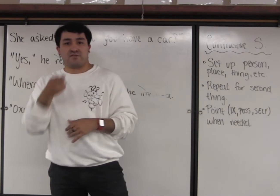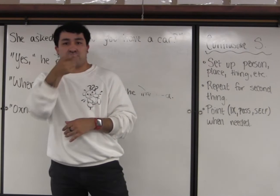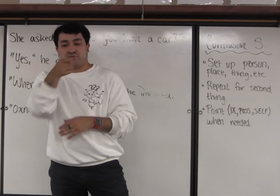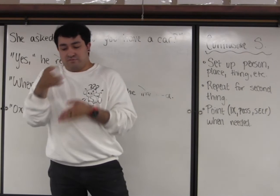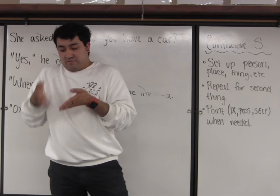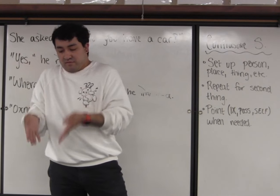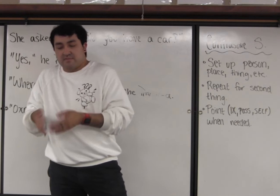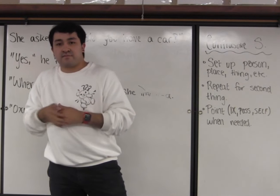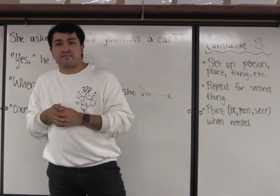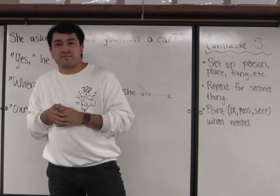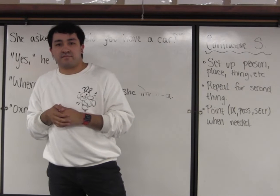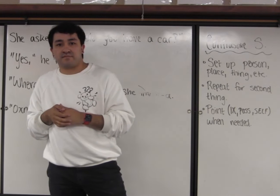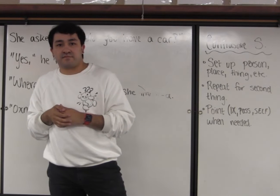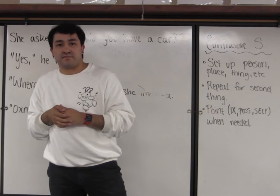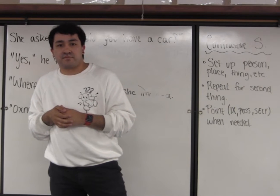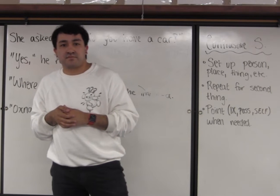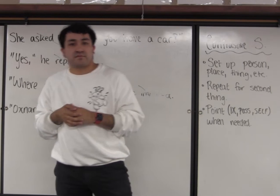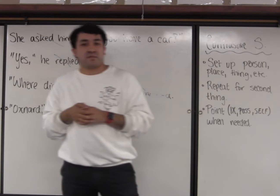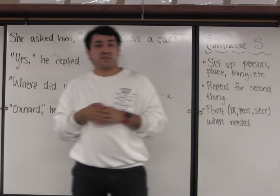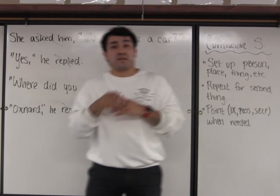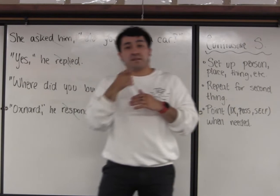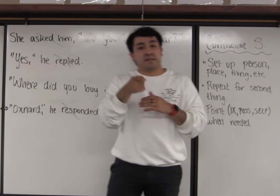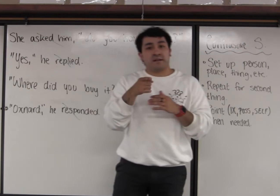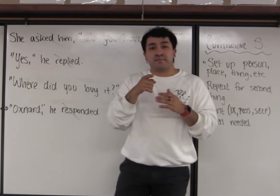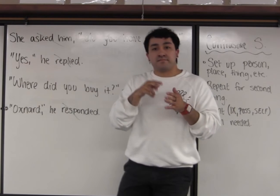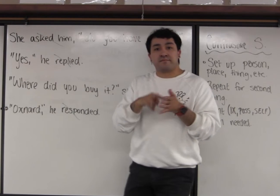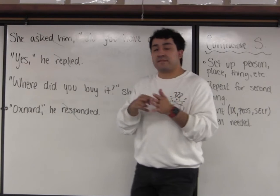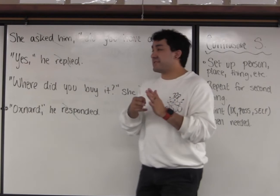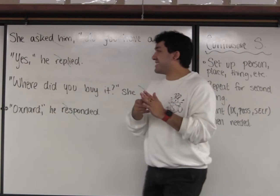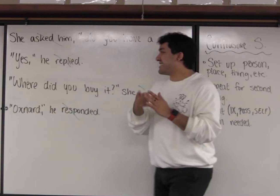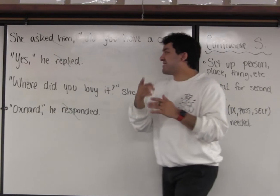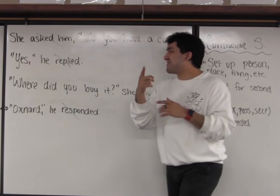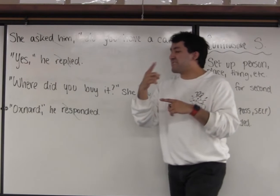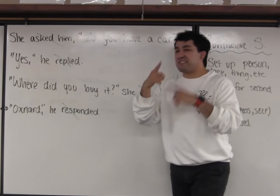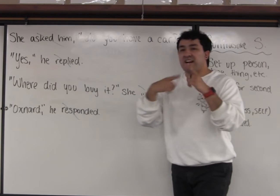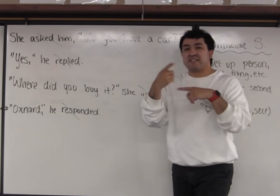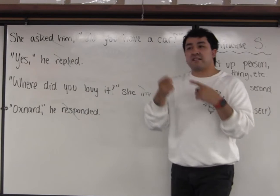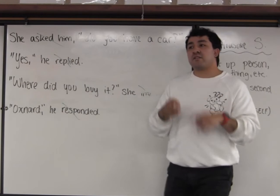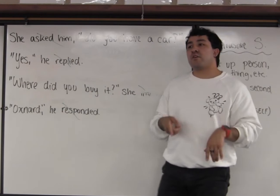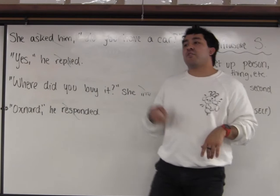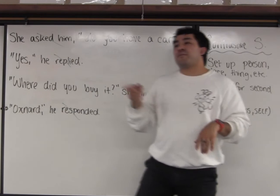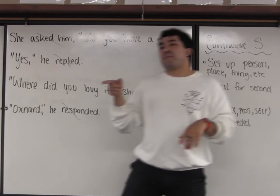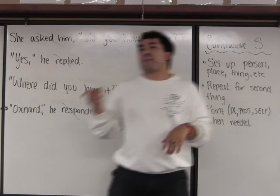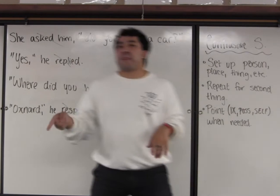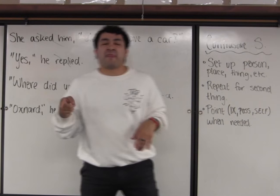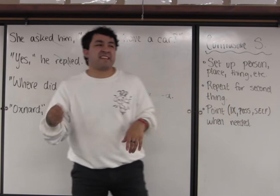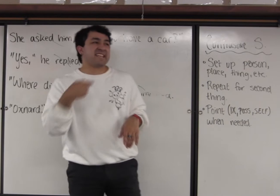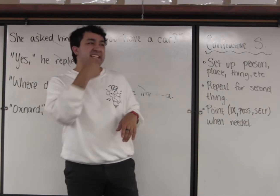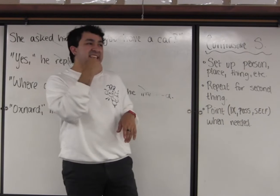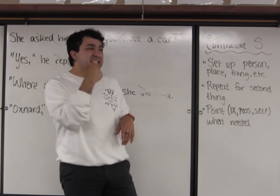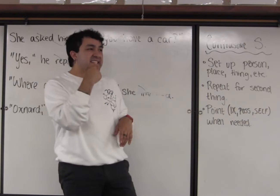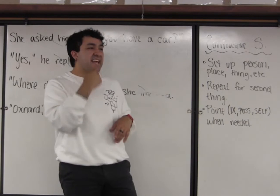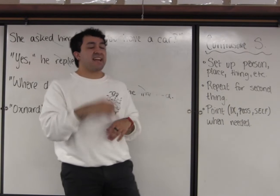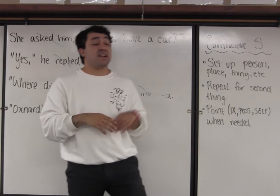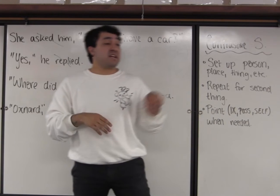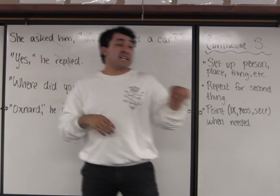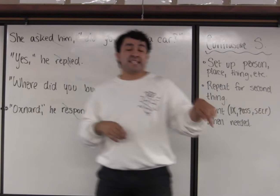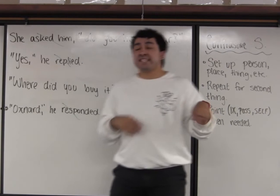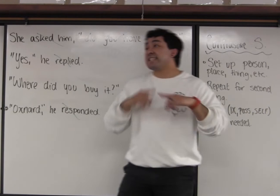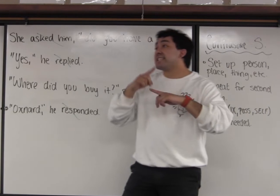reiterating using pronouns or their names or other words to inform the listener on who that is. You don't need to